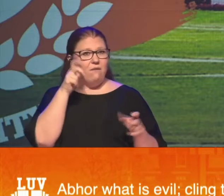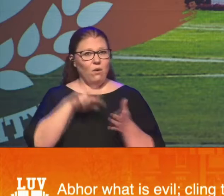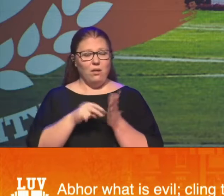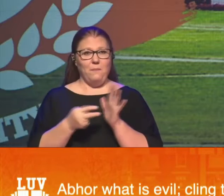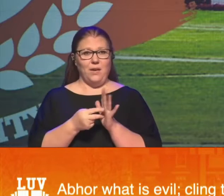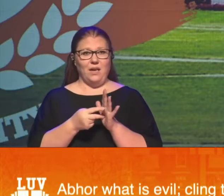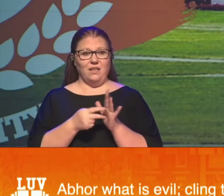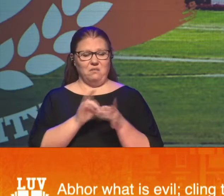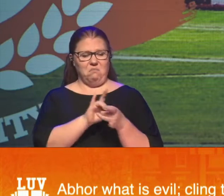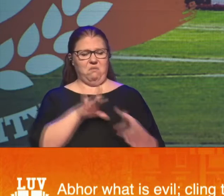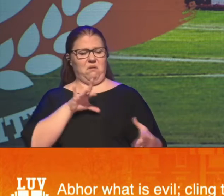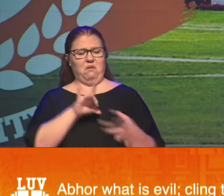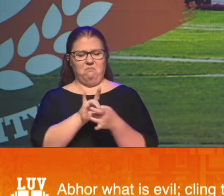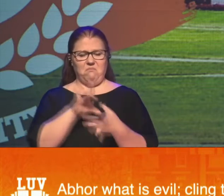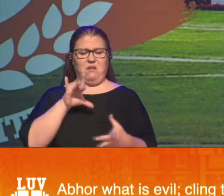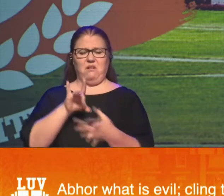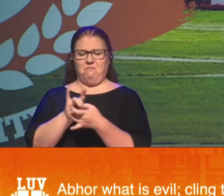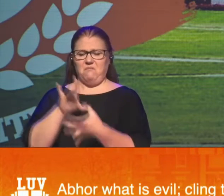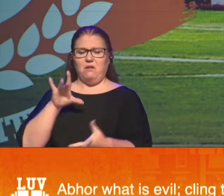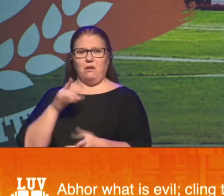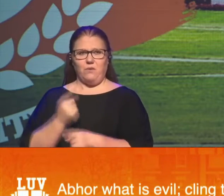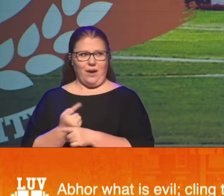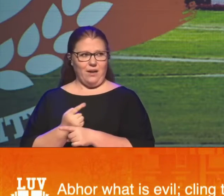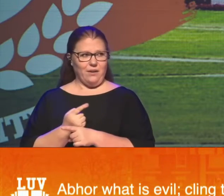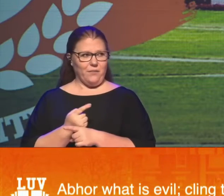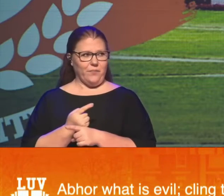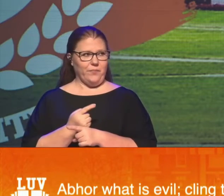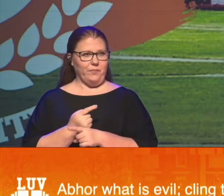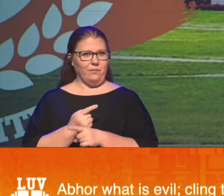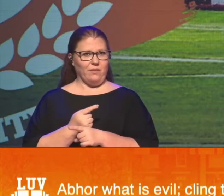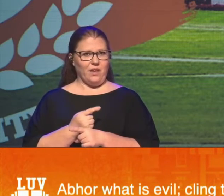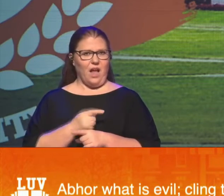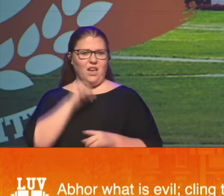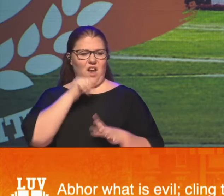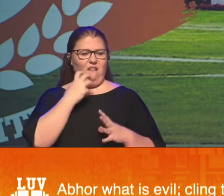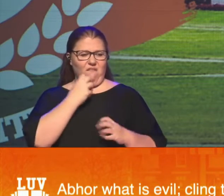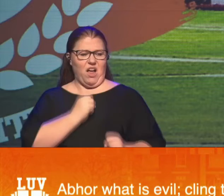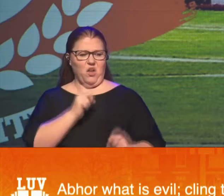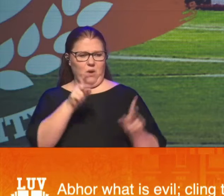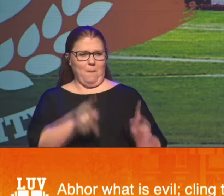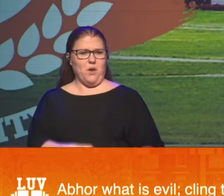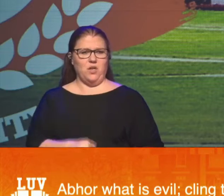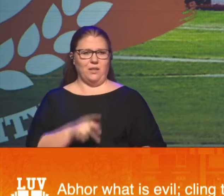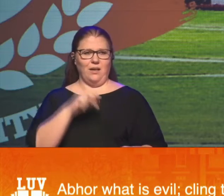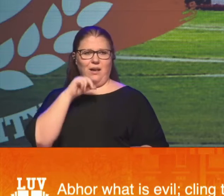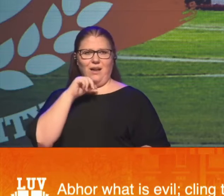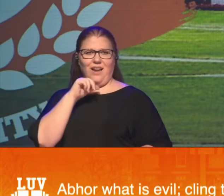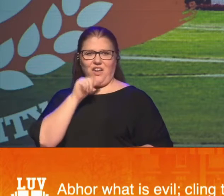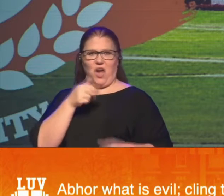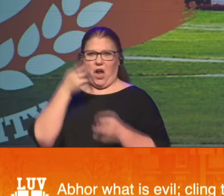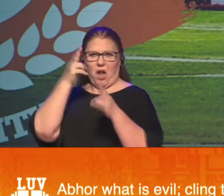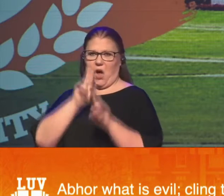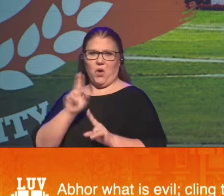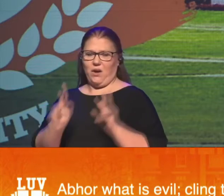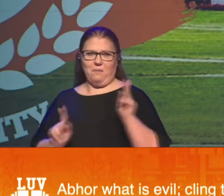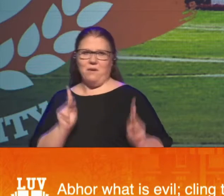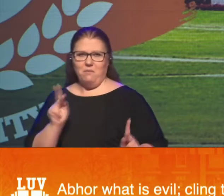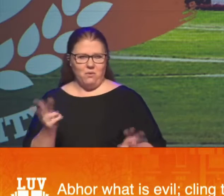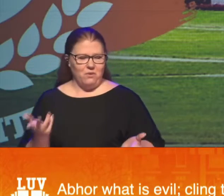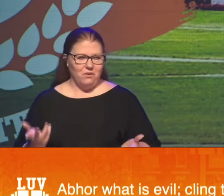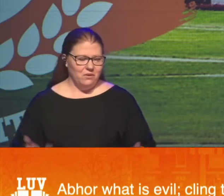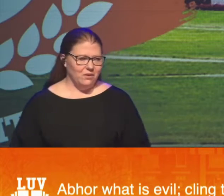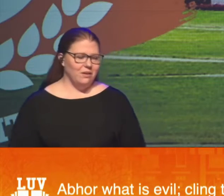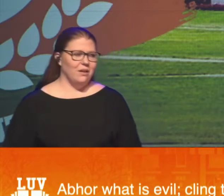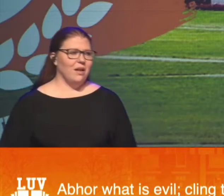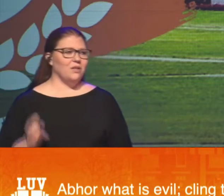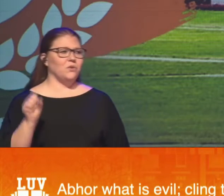breaking relationship, right? Dehumanizing instead of deifying people, right?